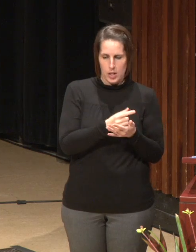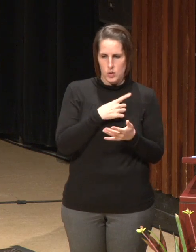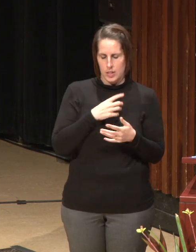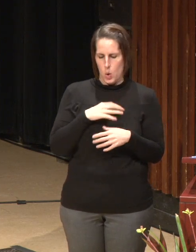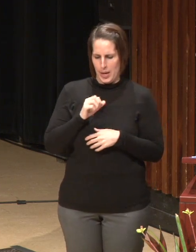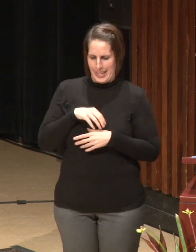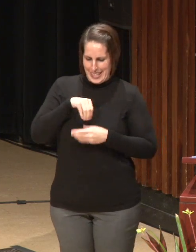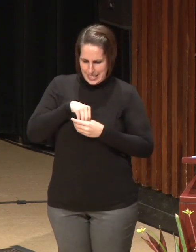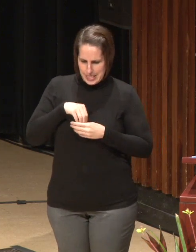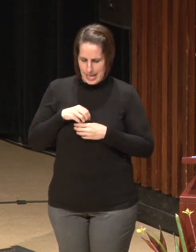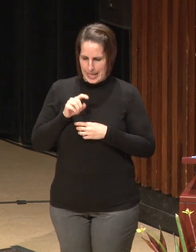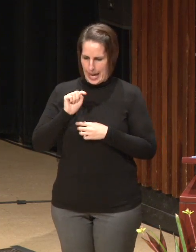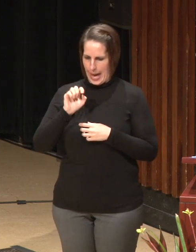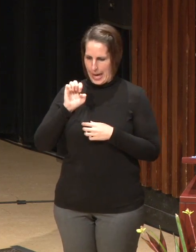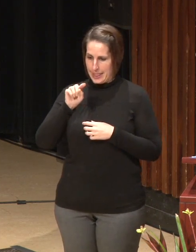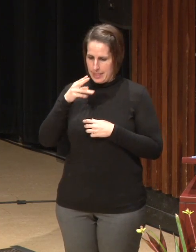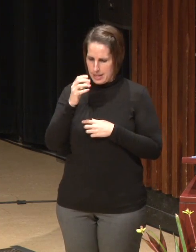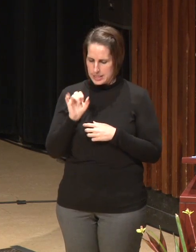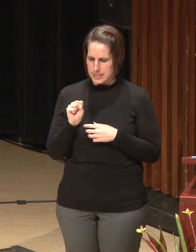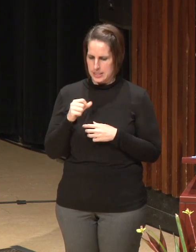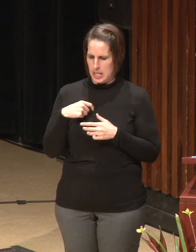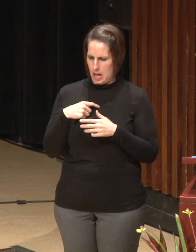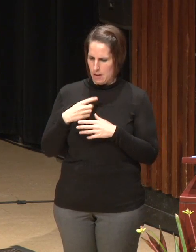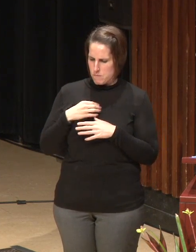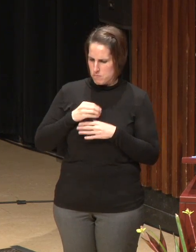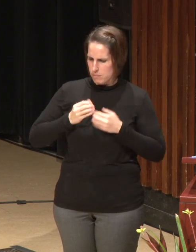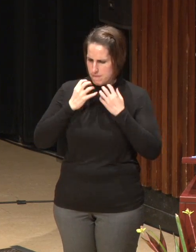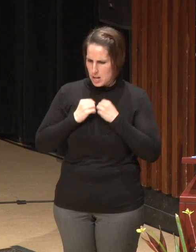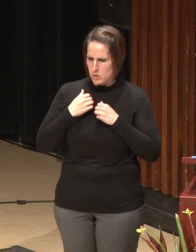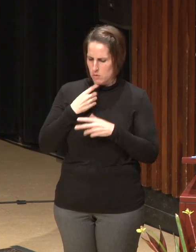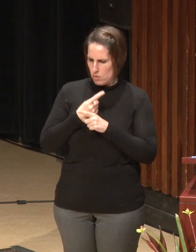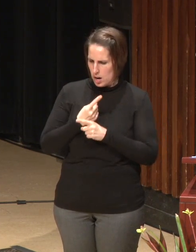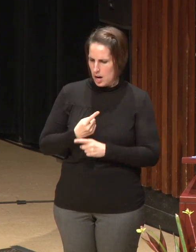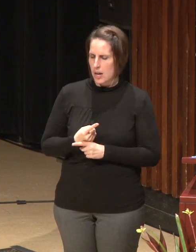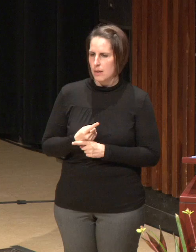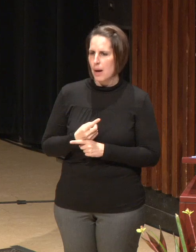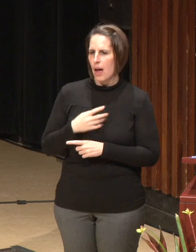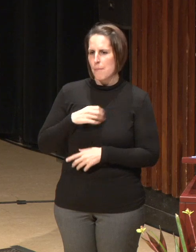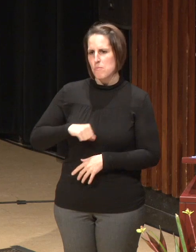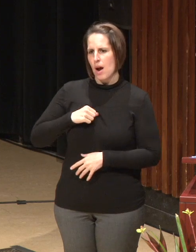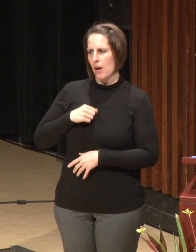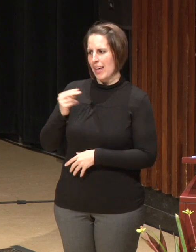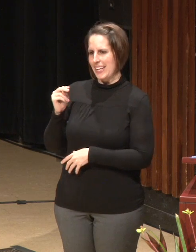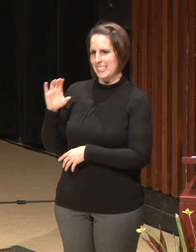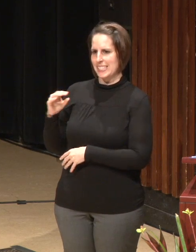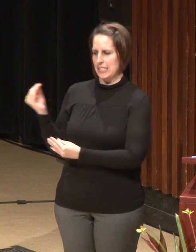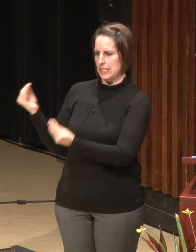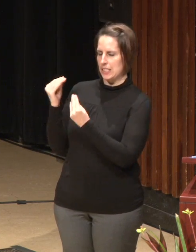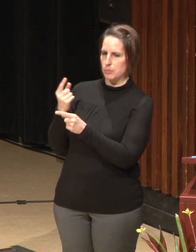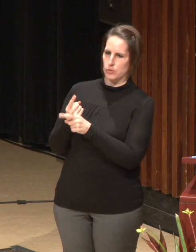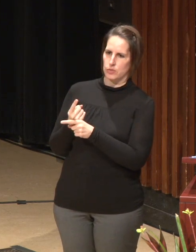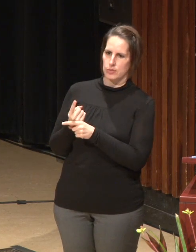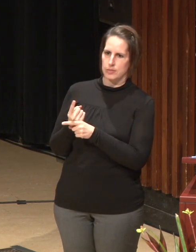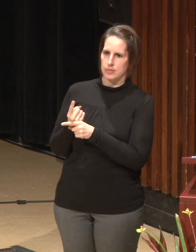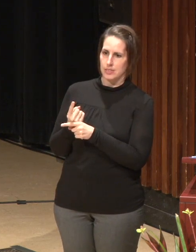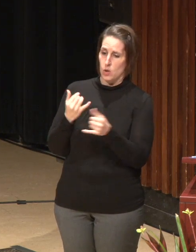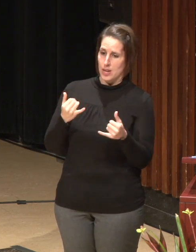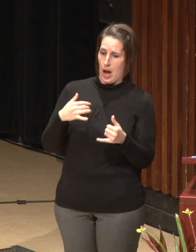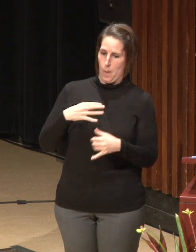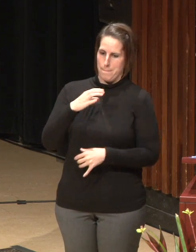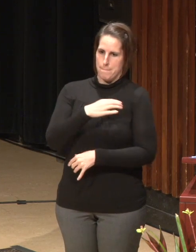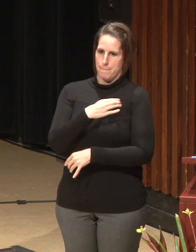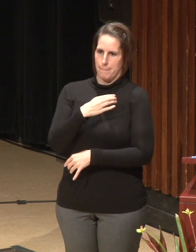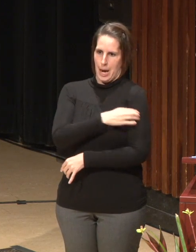today. And I'm proud to say that NSCC does just that, showing us that while we now wield massive power in this